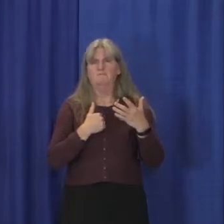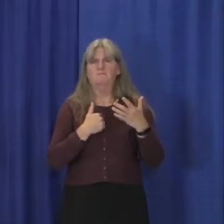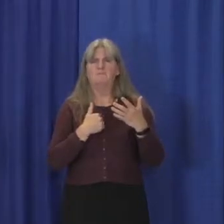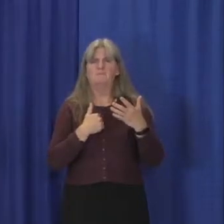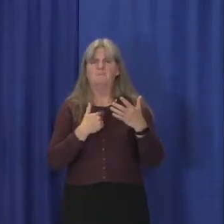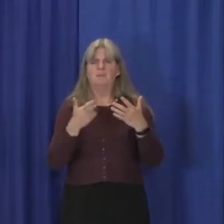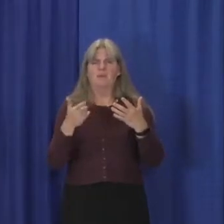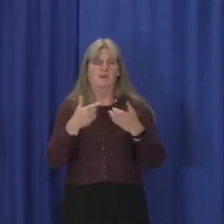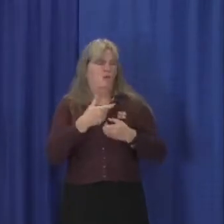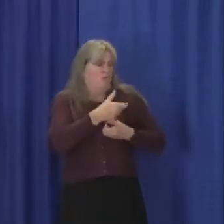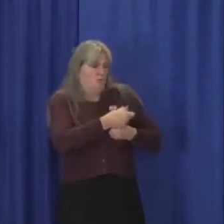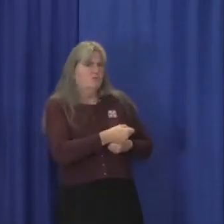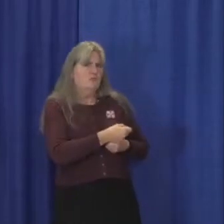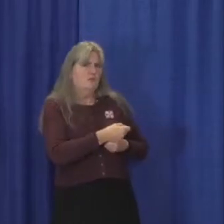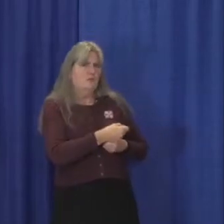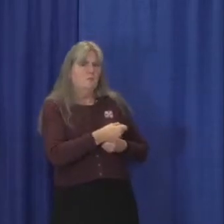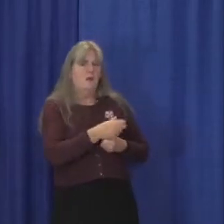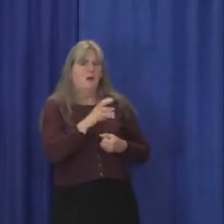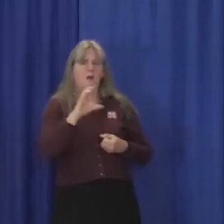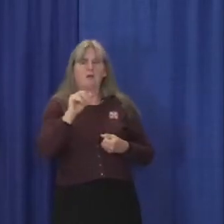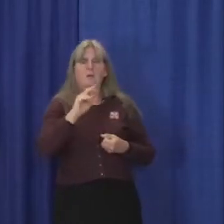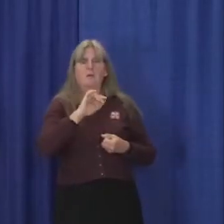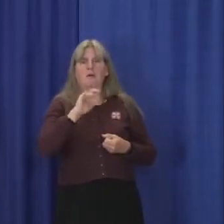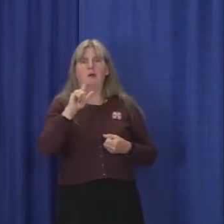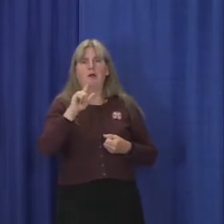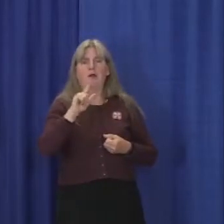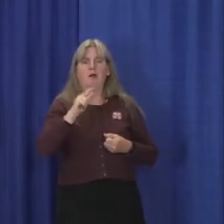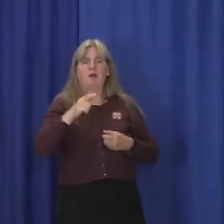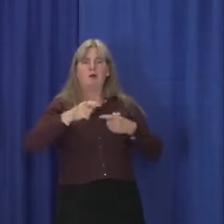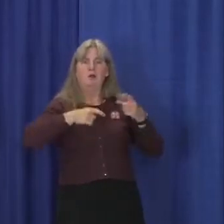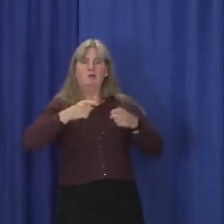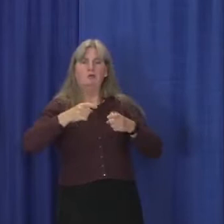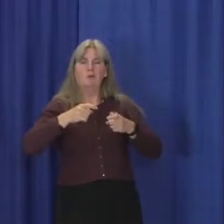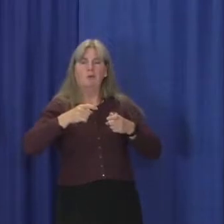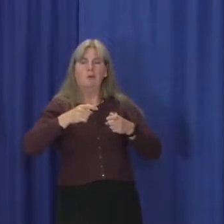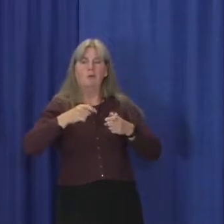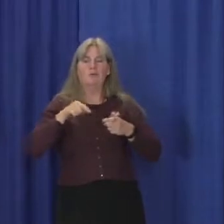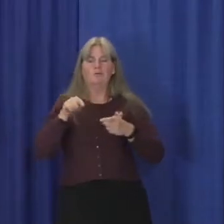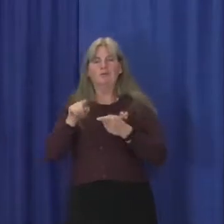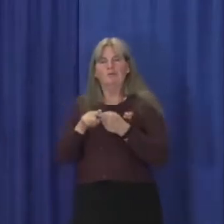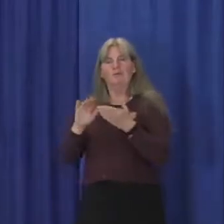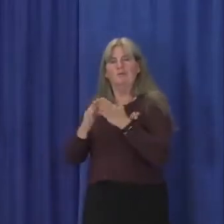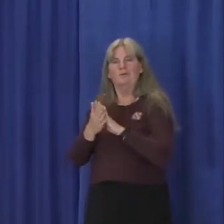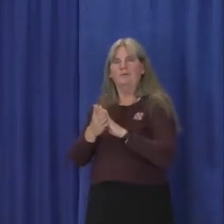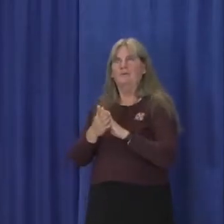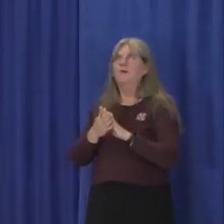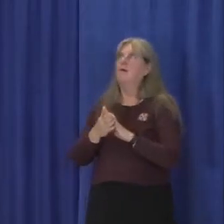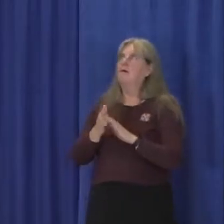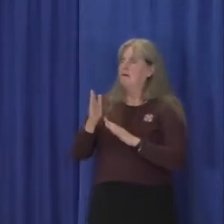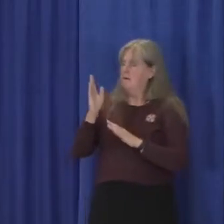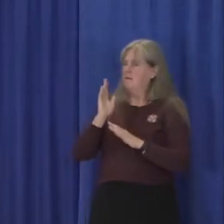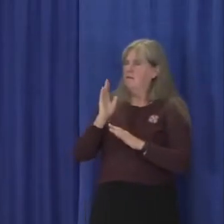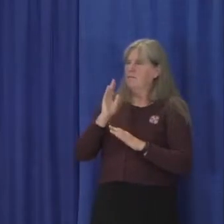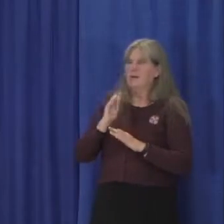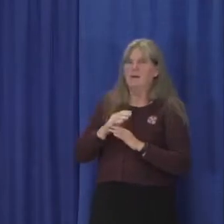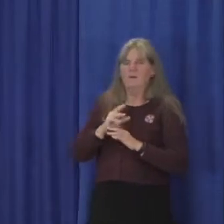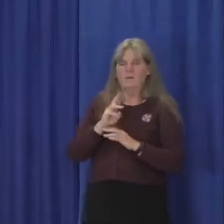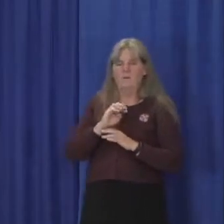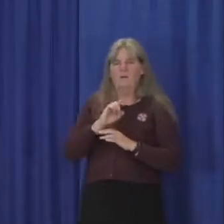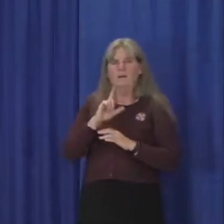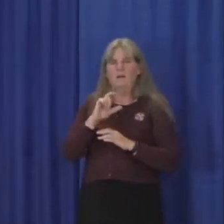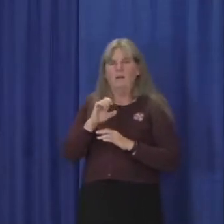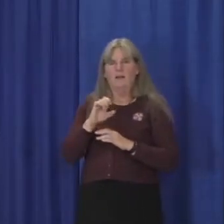of distrust of colonial governments in rural communities. I had a really good conversation with a mentor of mine about exactly that, who was hesitant to